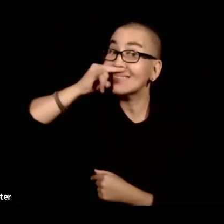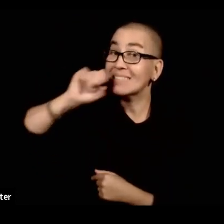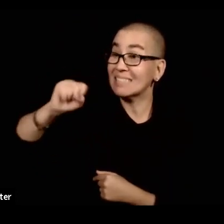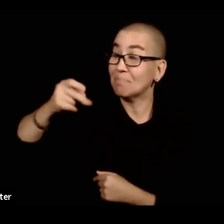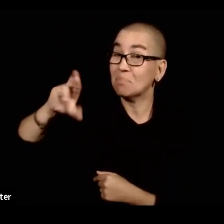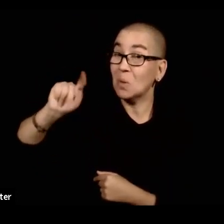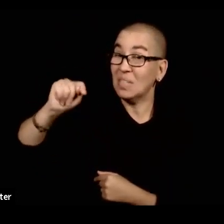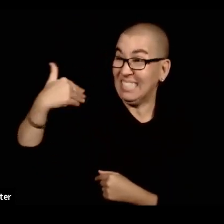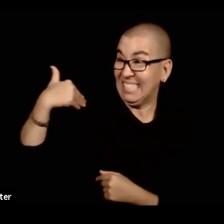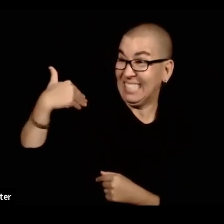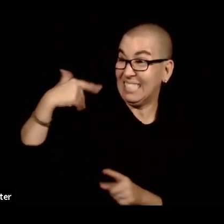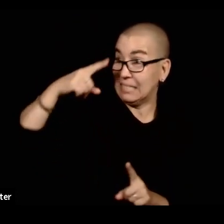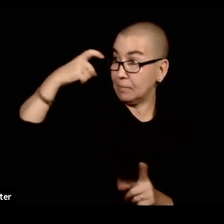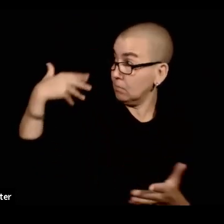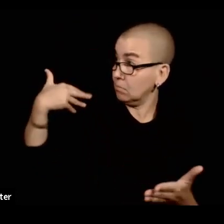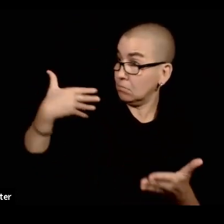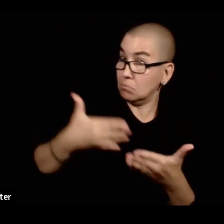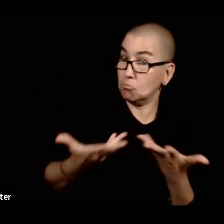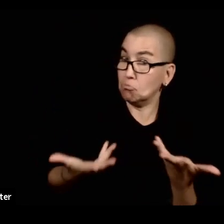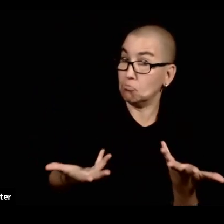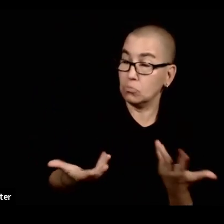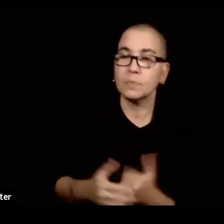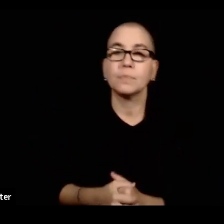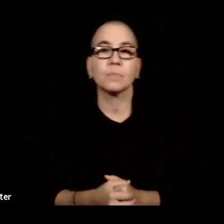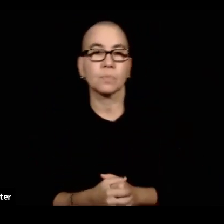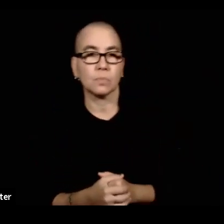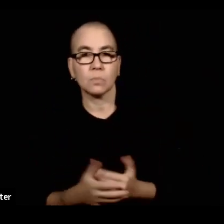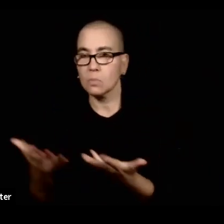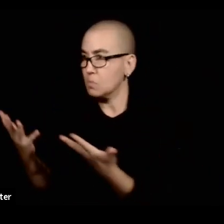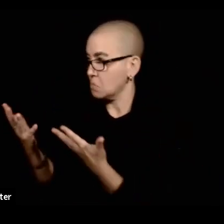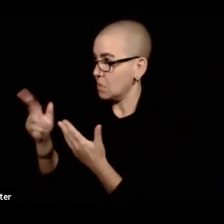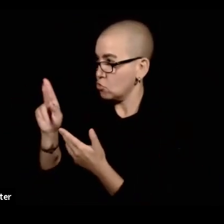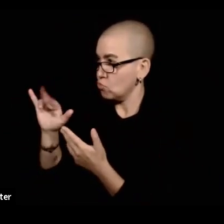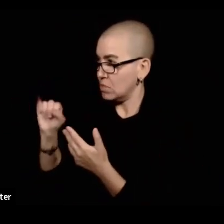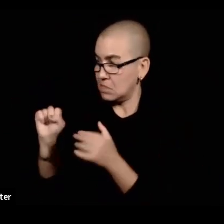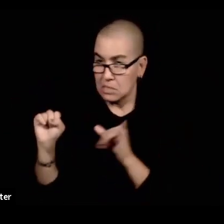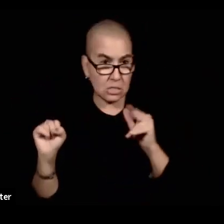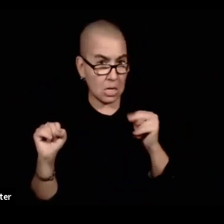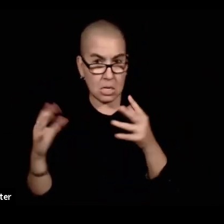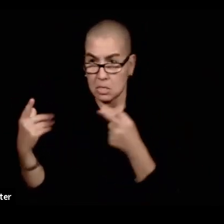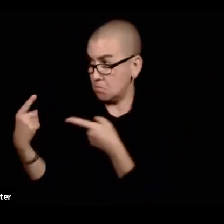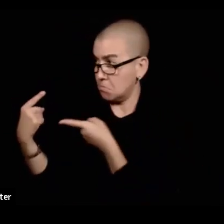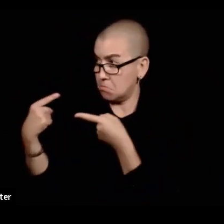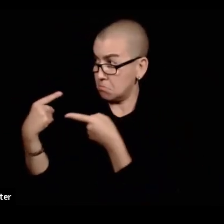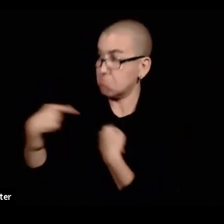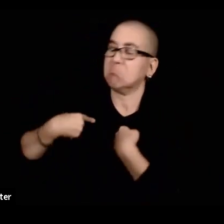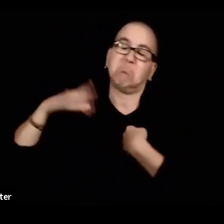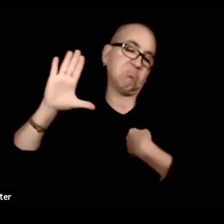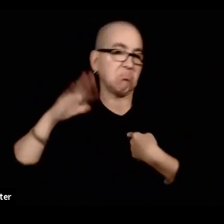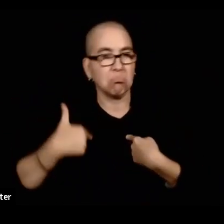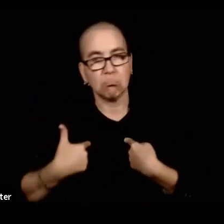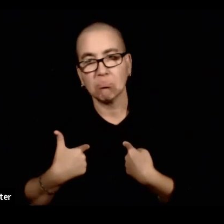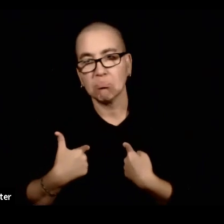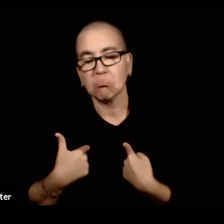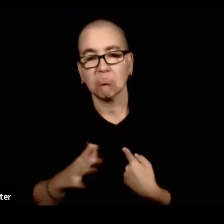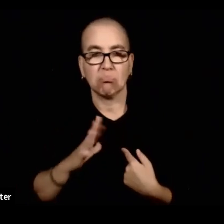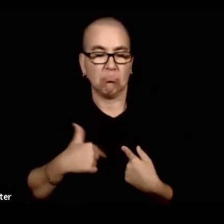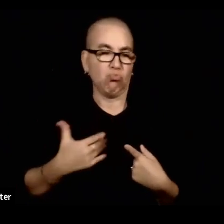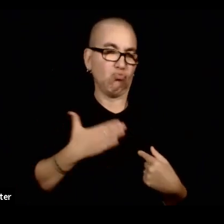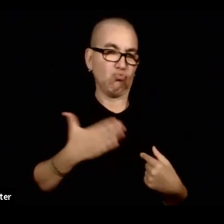that? Sure. We have reached out to our partners in the casinos. We